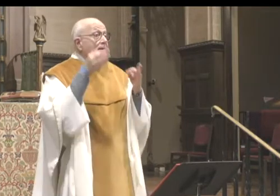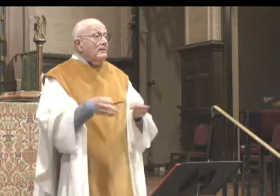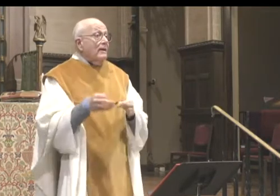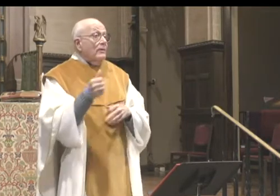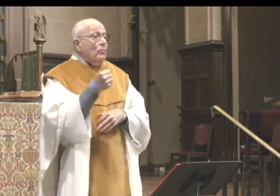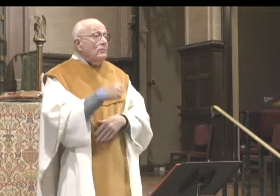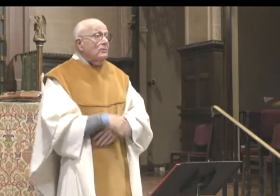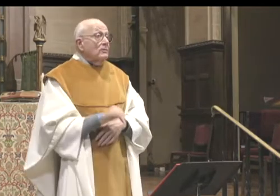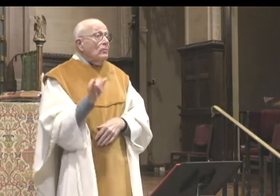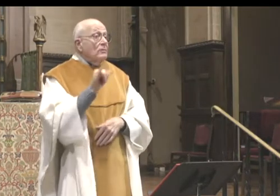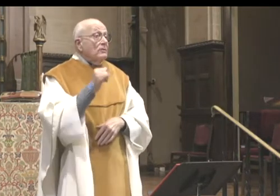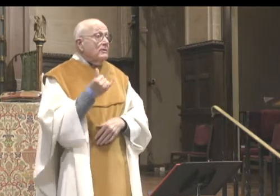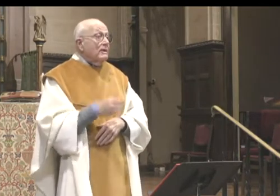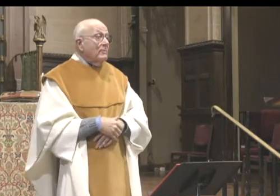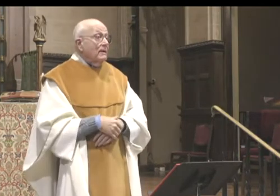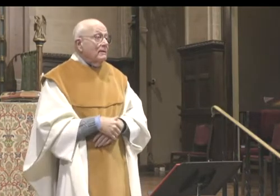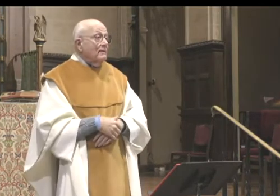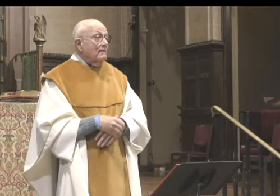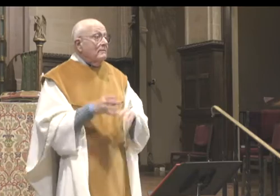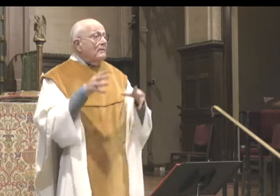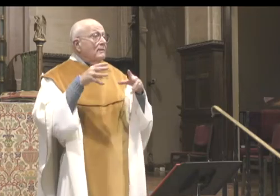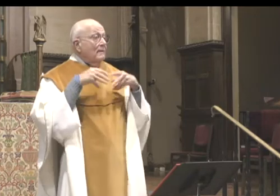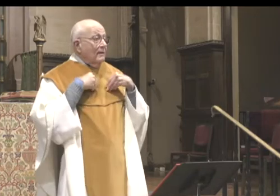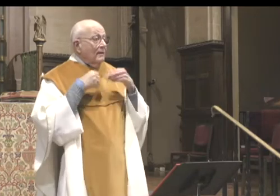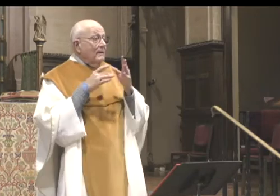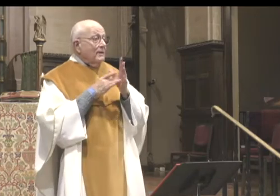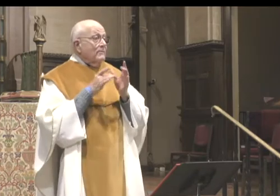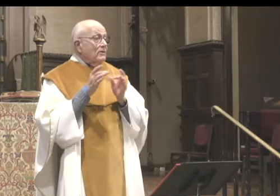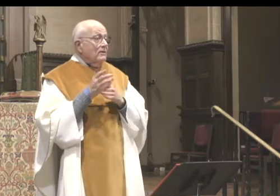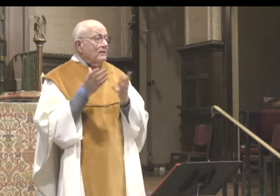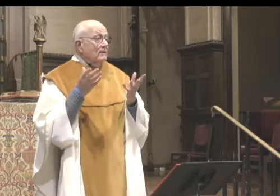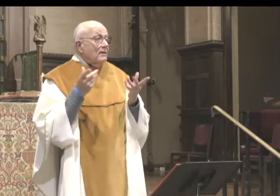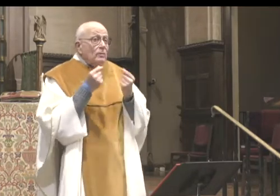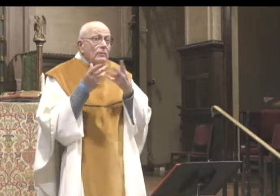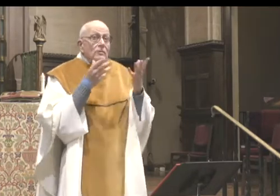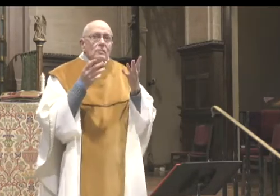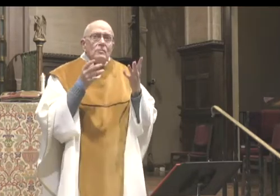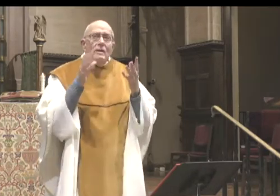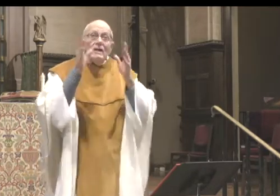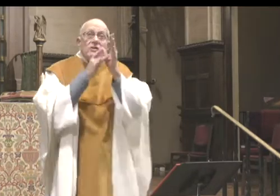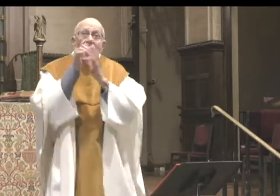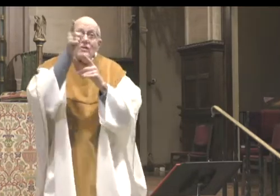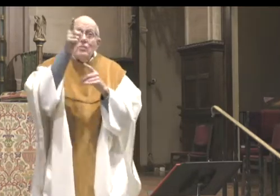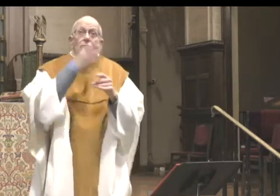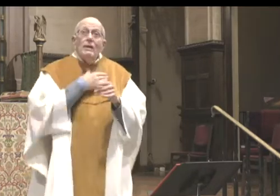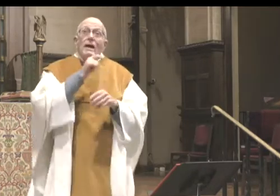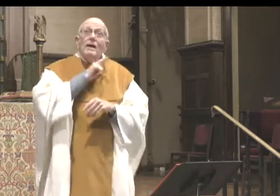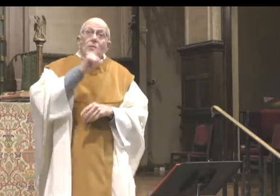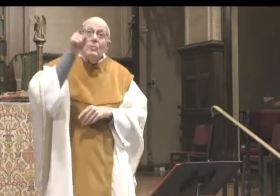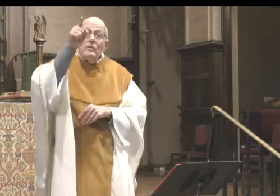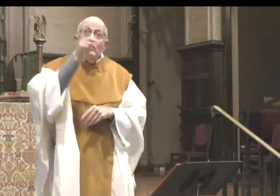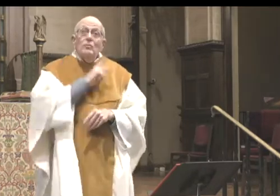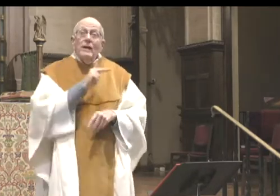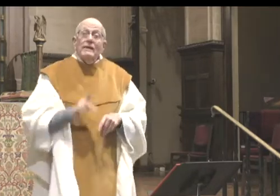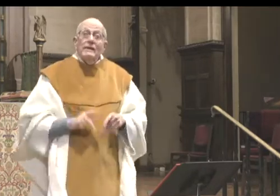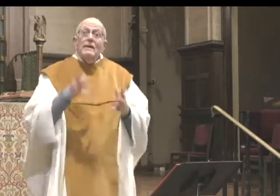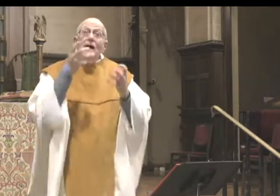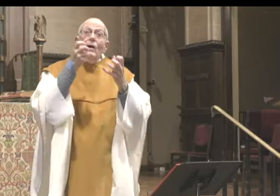You have to decide yourselves also. Accept Jesus. What to do? Ask Jesus, you're my Lord,